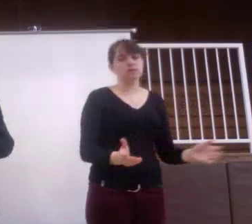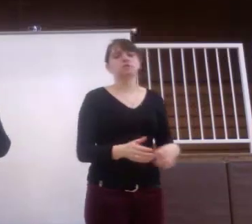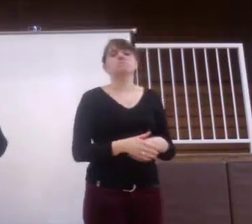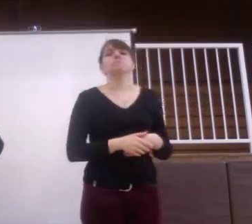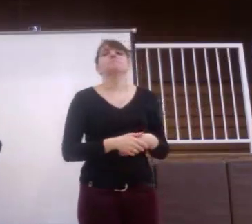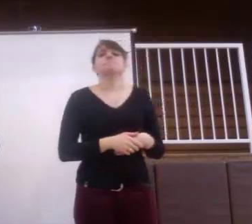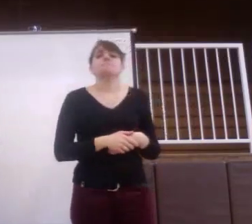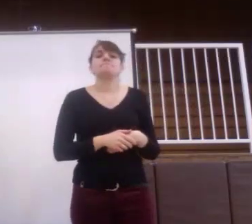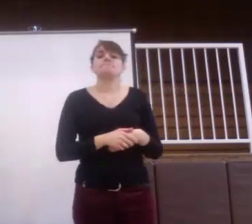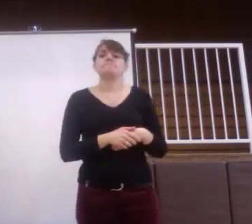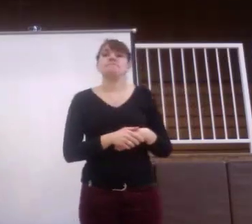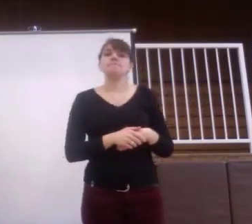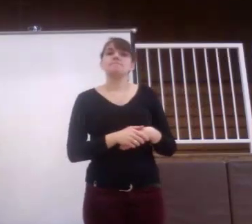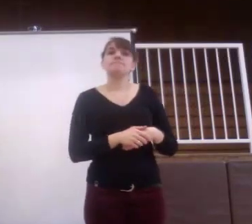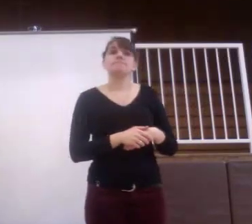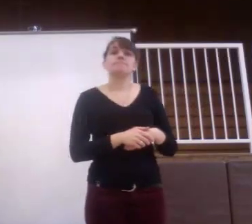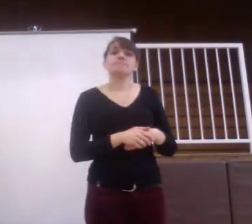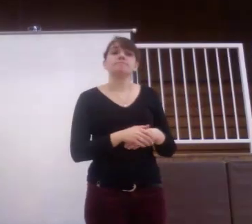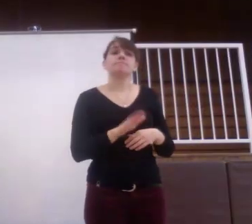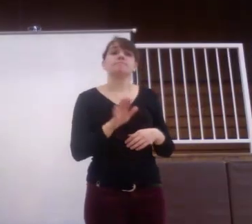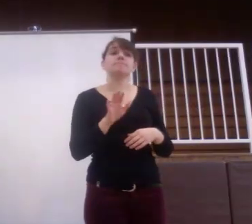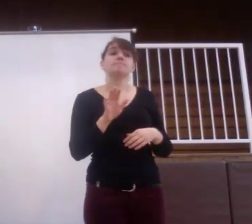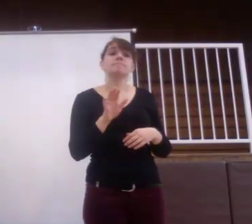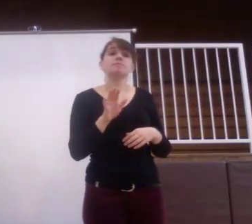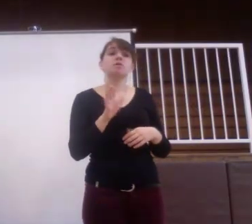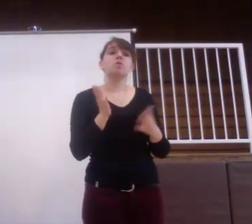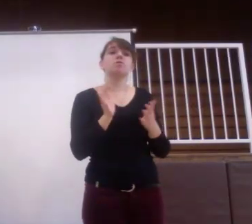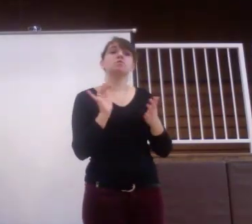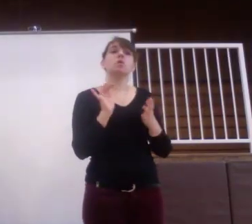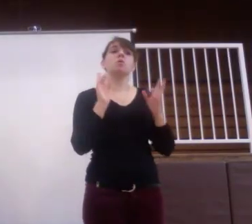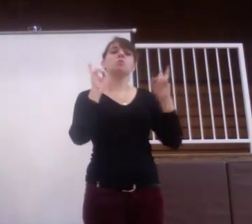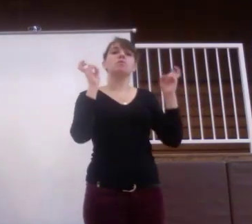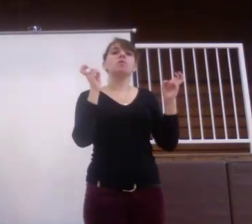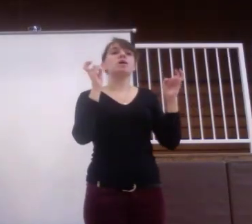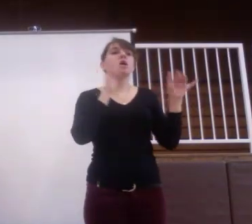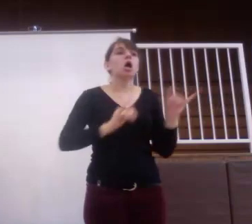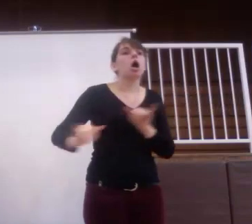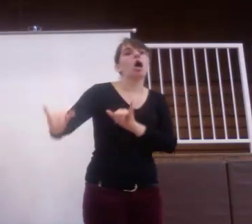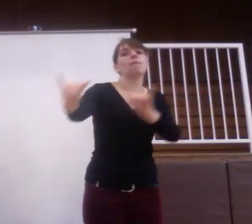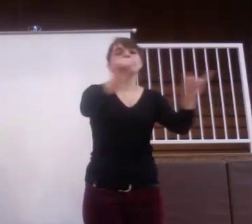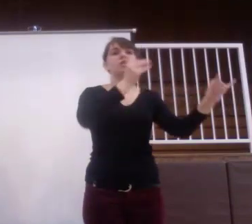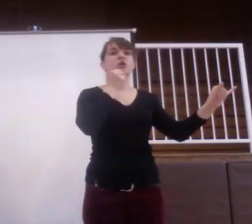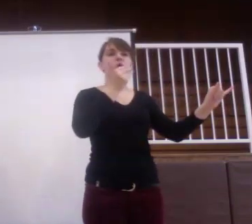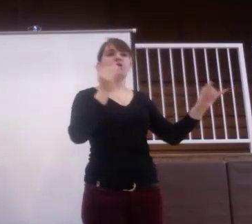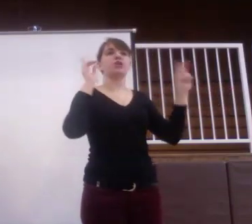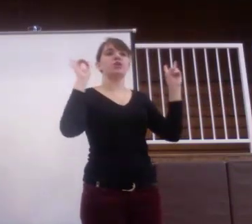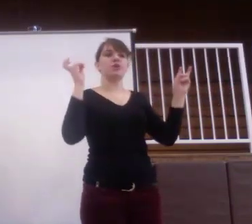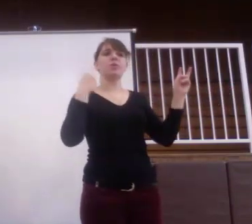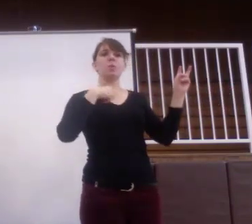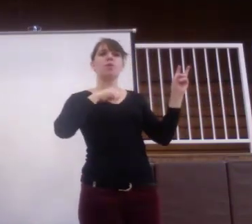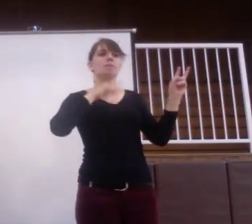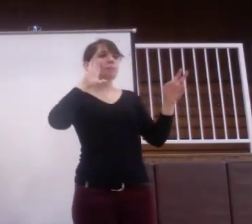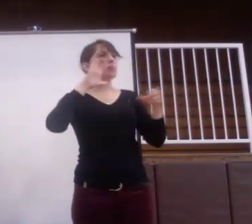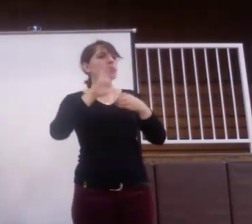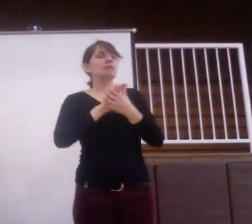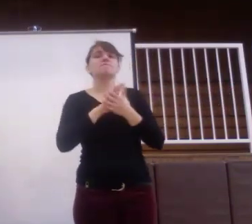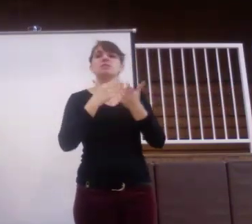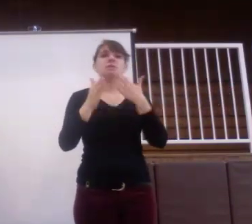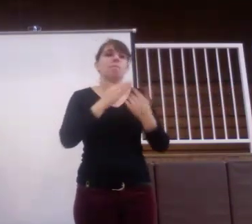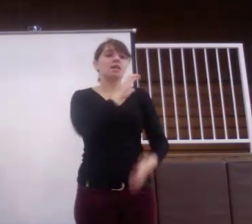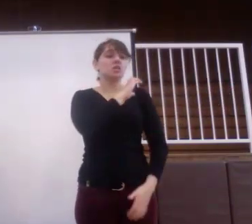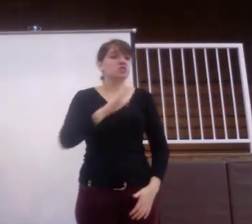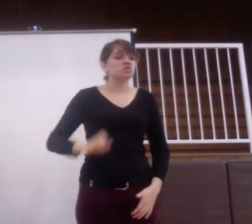Now, the principle of common good, which we believe in, whether we are Catholic, Christian,